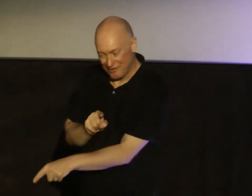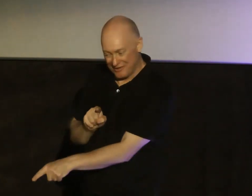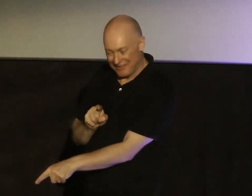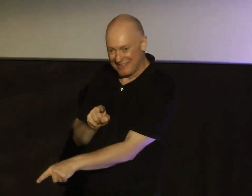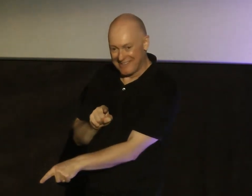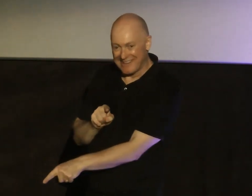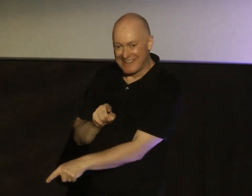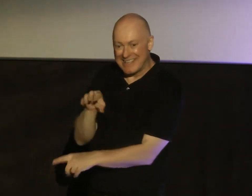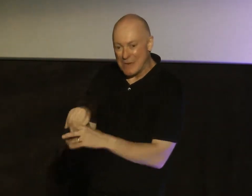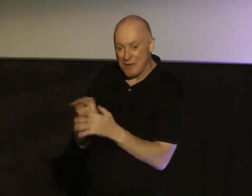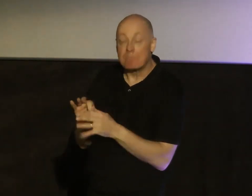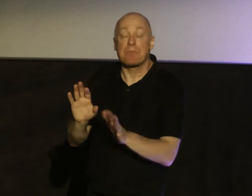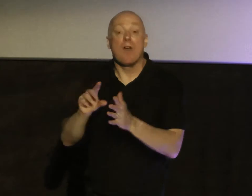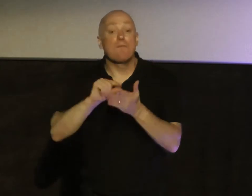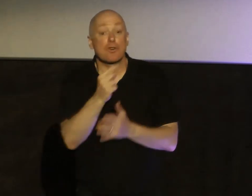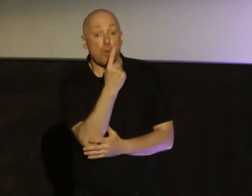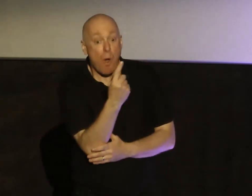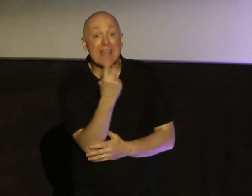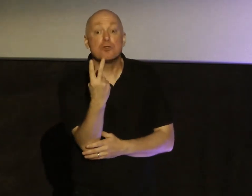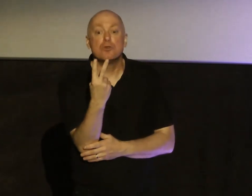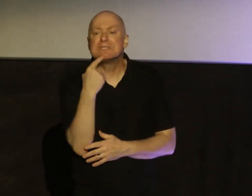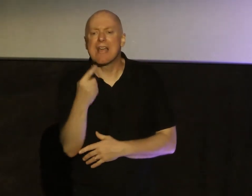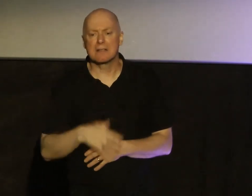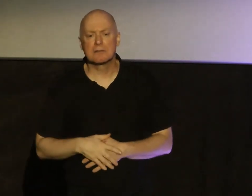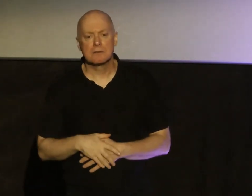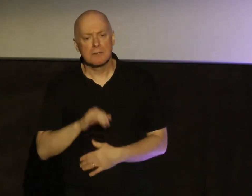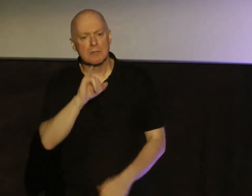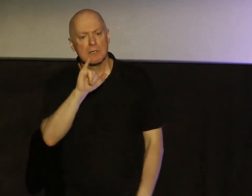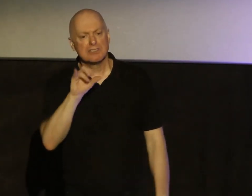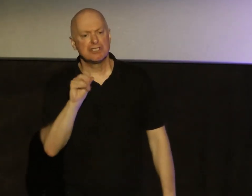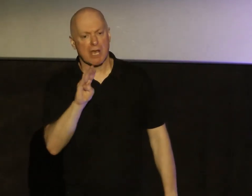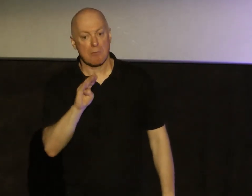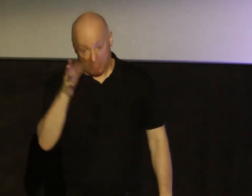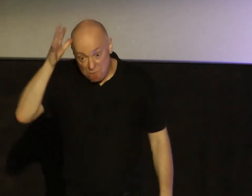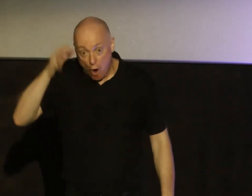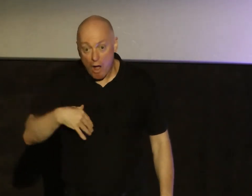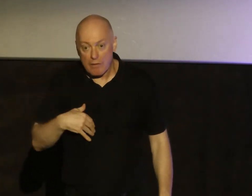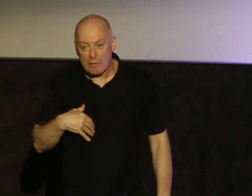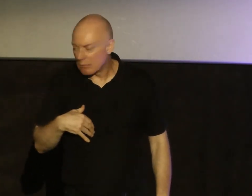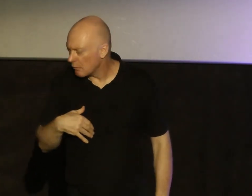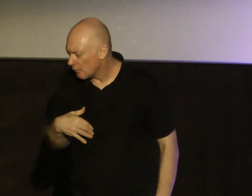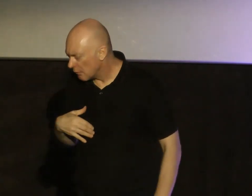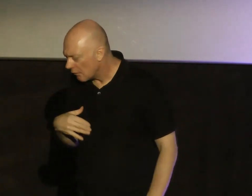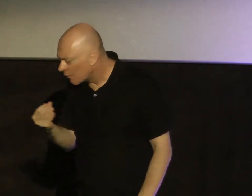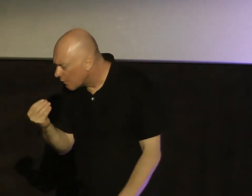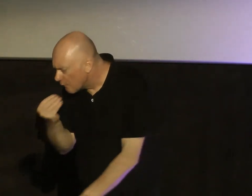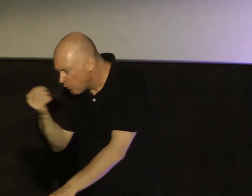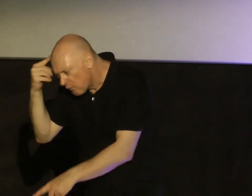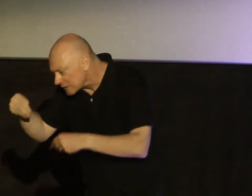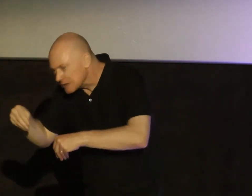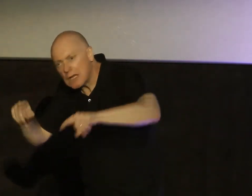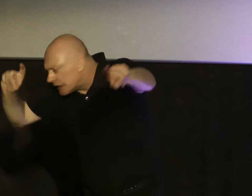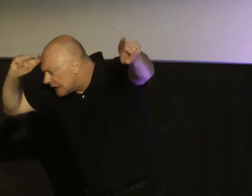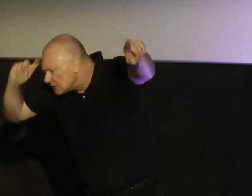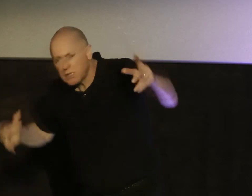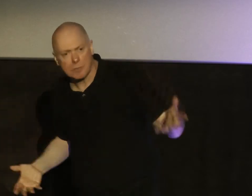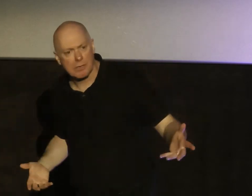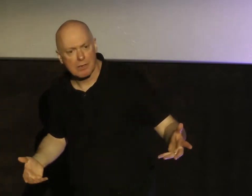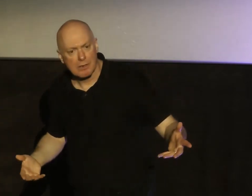in relationships. Verses 1 and 2 tell us that Jacob found out that there was food for sale in Egypt. Apparently his middle-aged